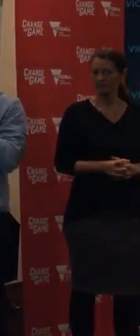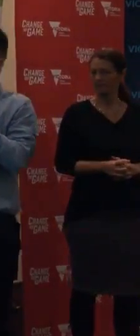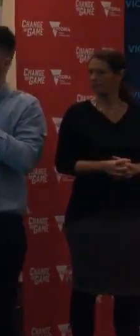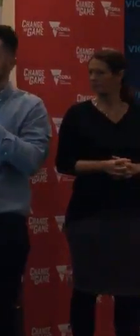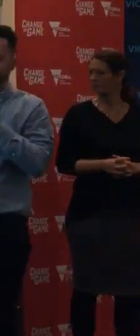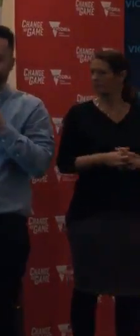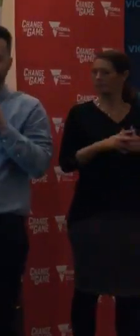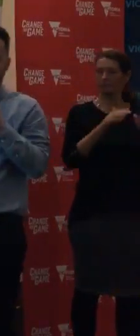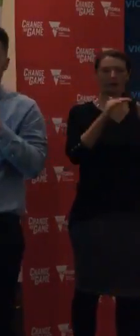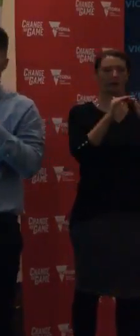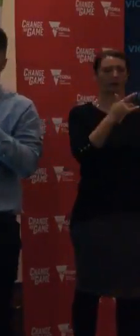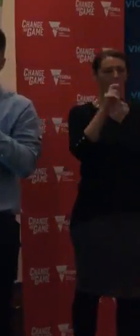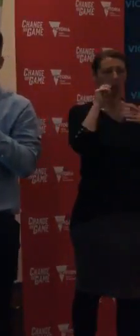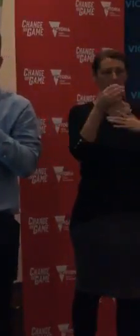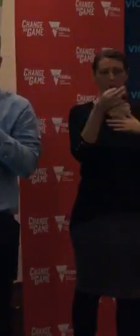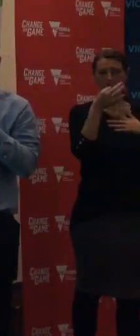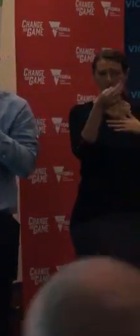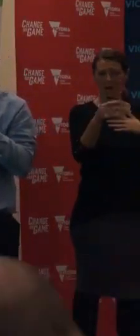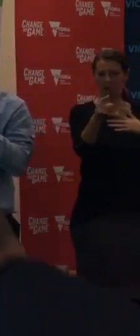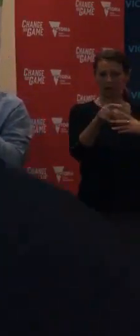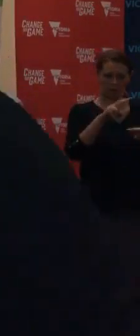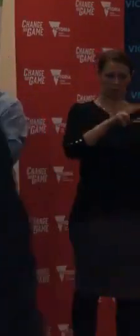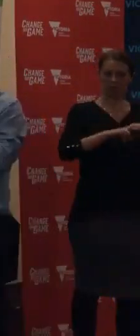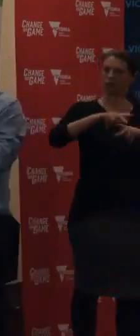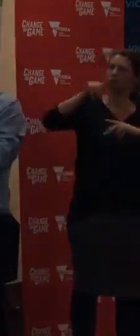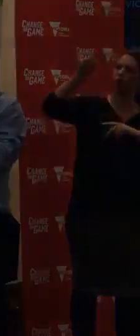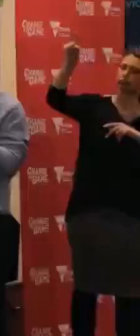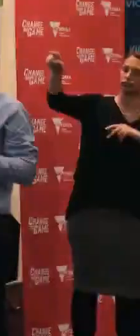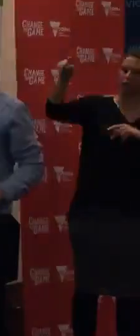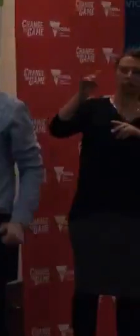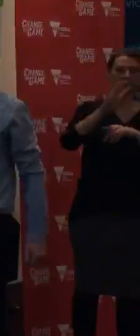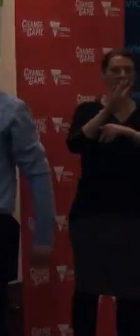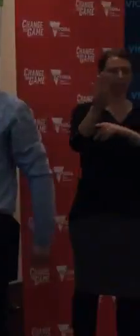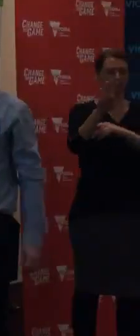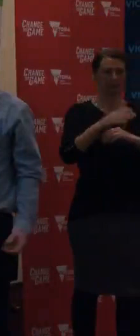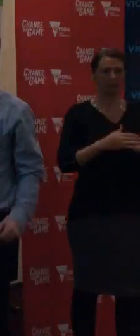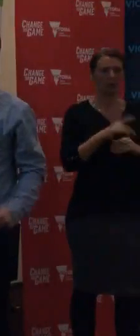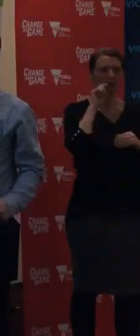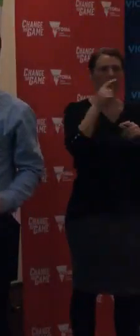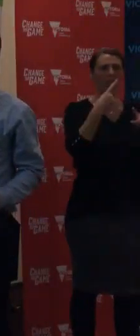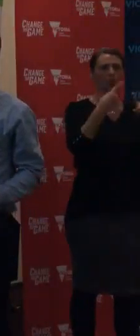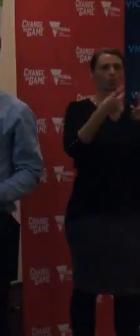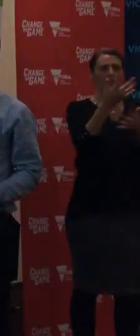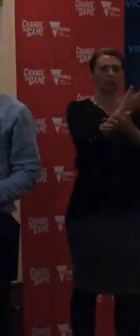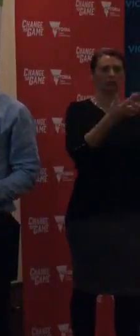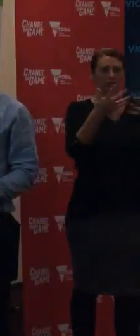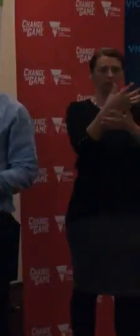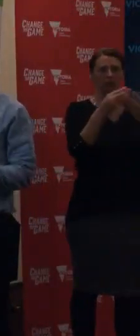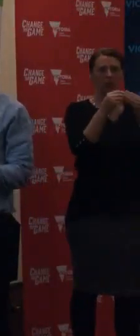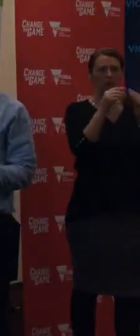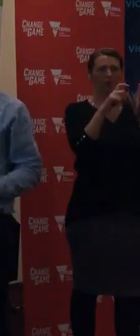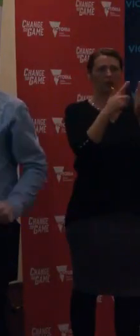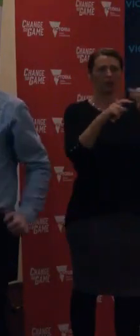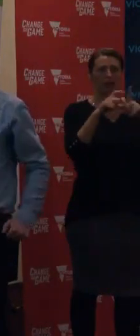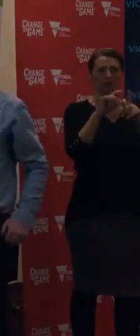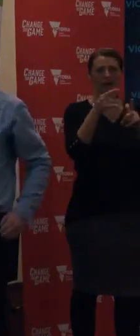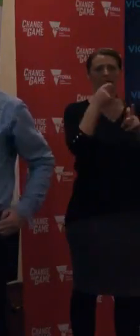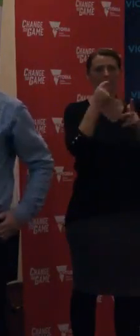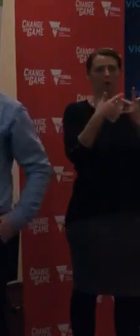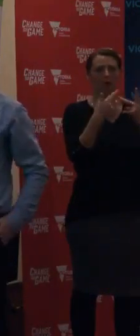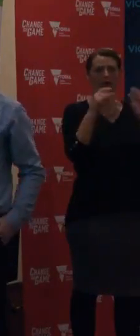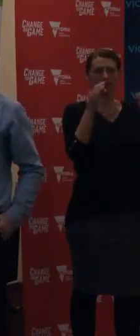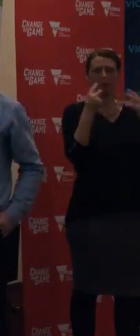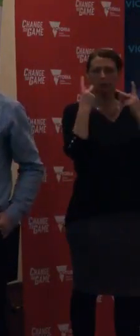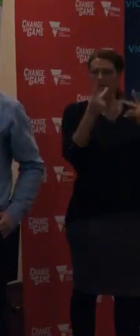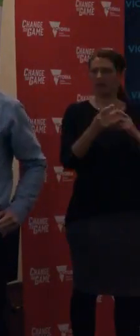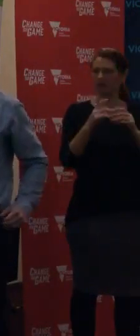What we're going to now, David, I'll ask you to actually jump straight up to the panel. We're going to have a quick discussion with David and a few other special guests today.